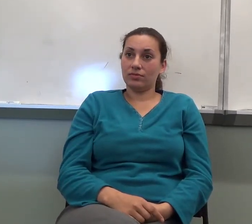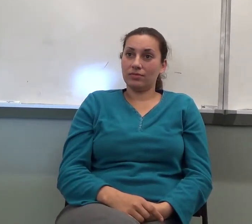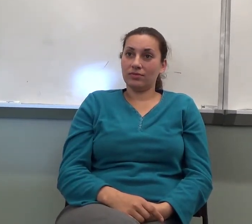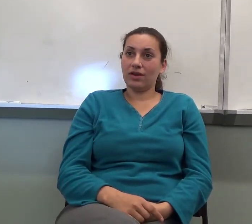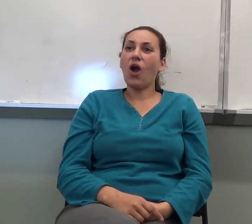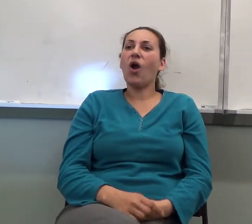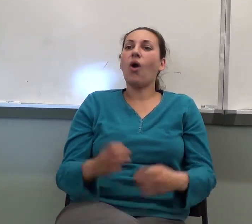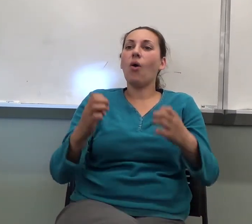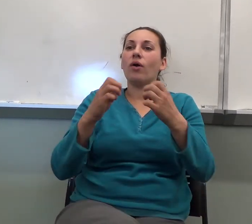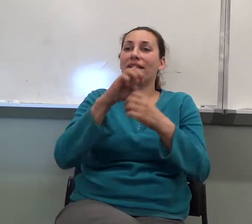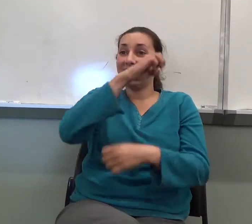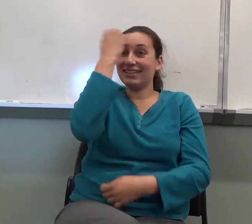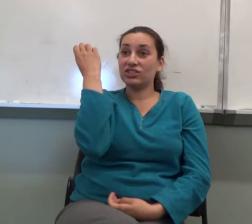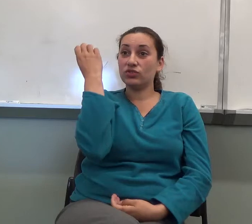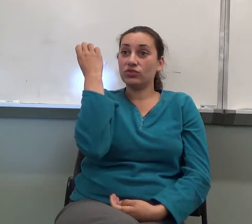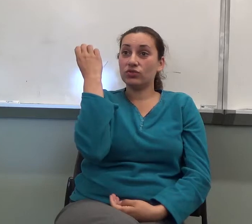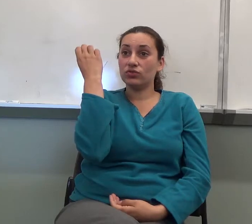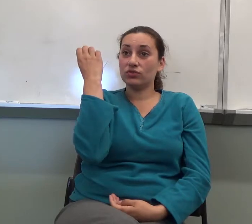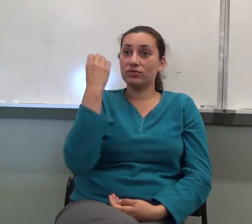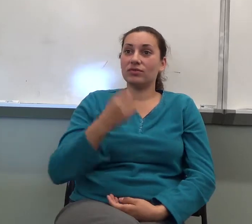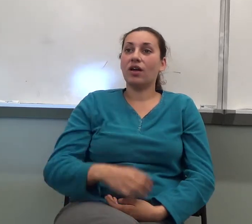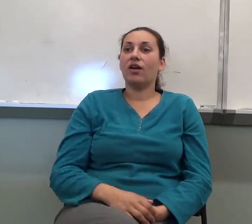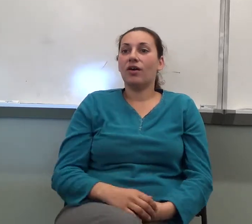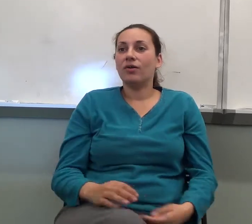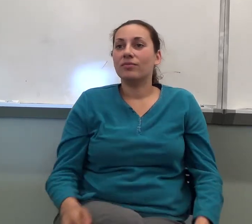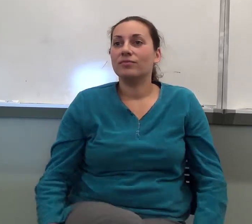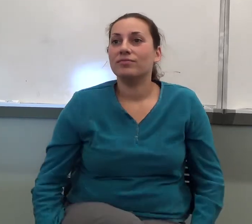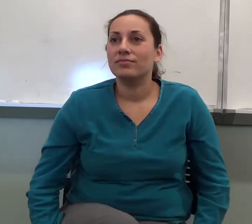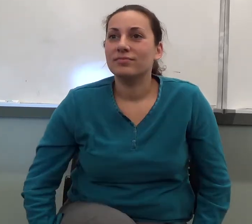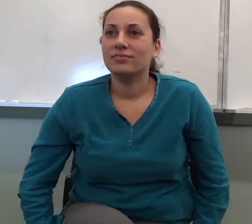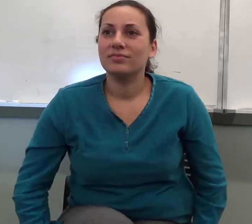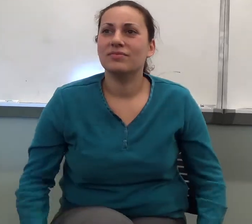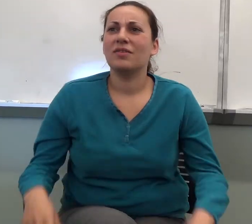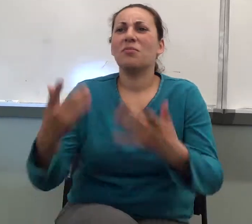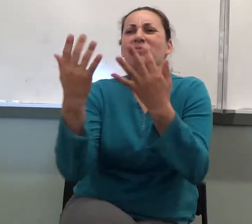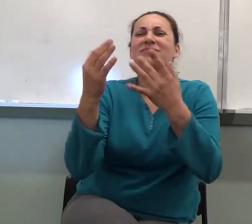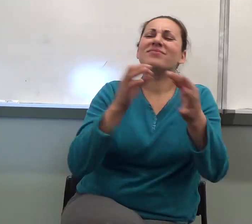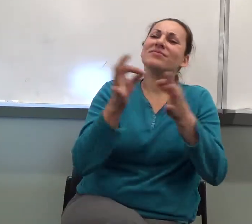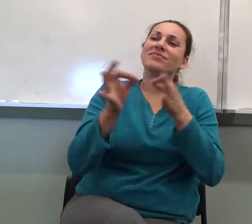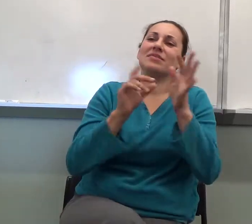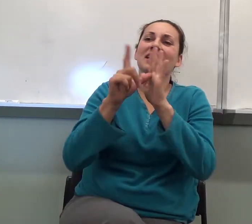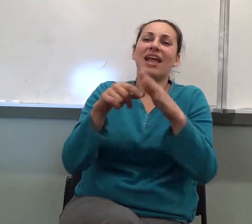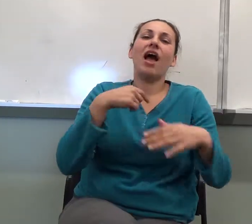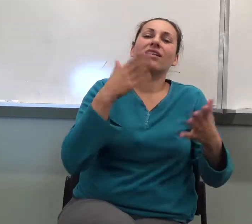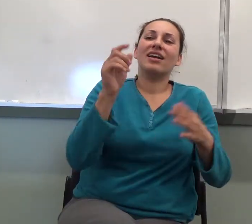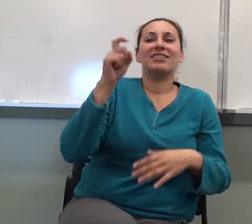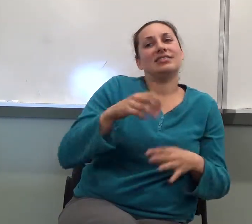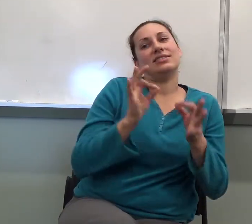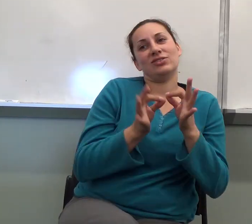Okay, now the part that I wanted to take a little time to go over is in chapter 6.